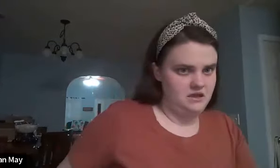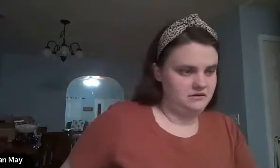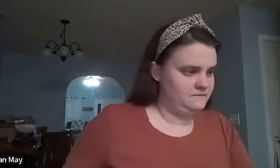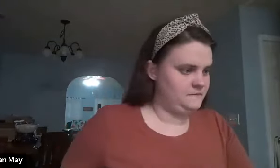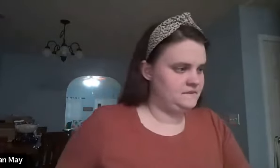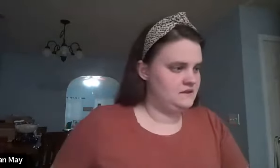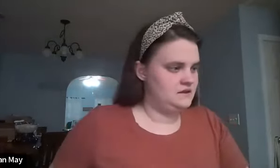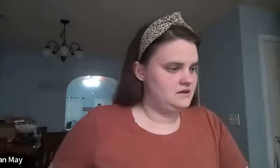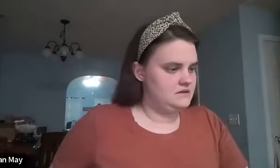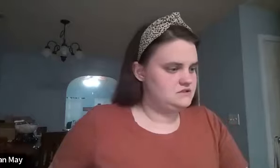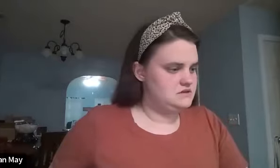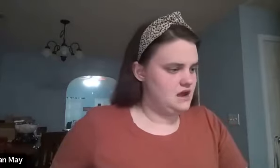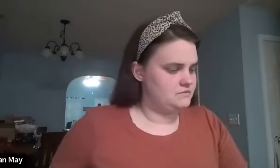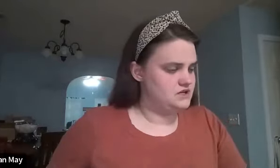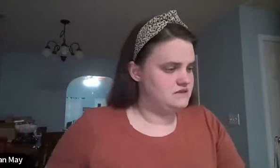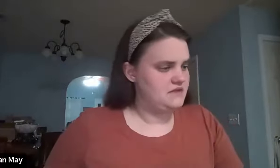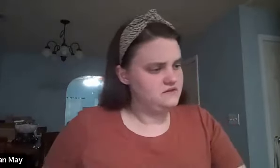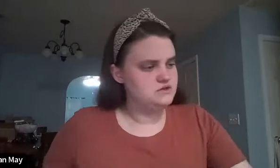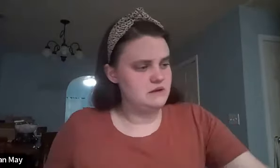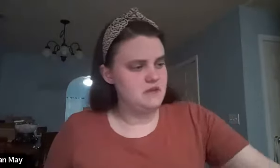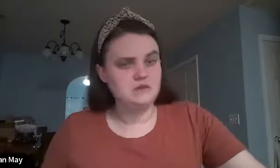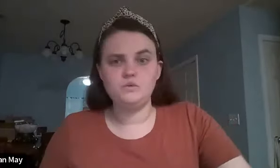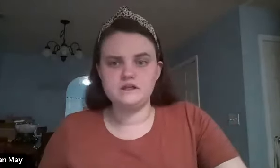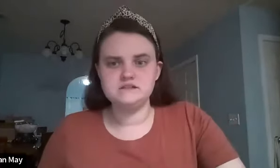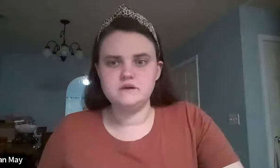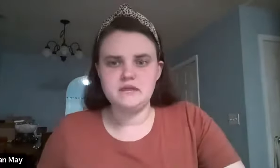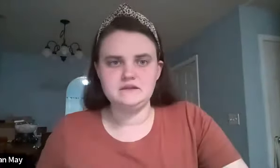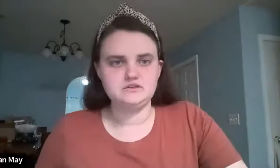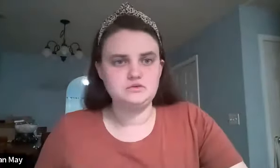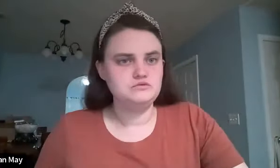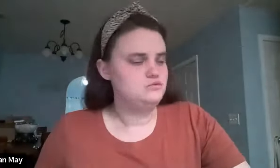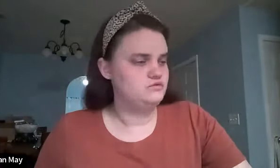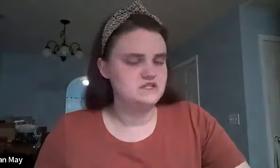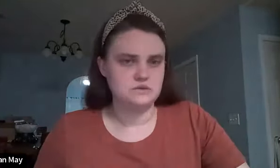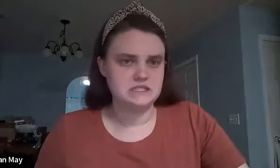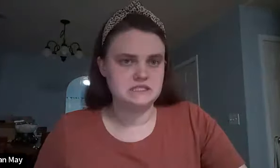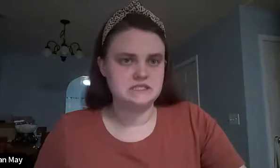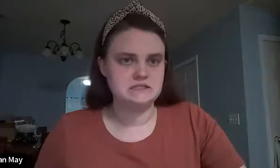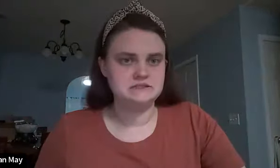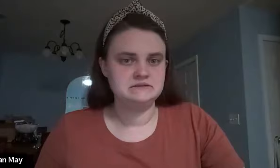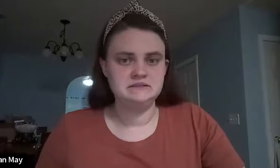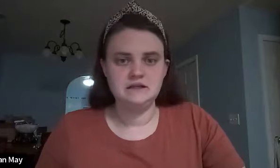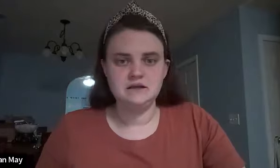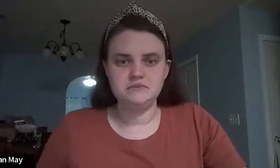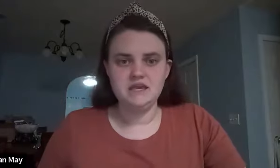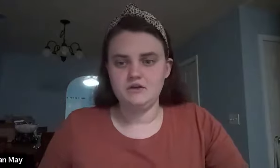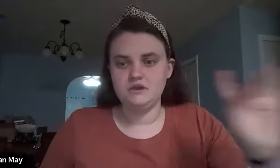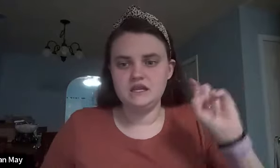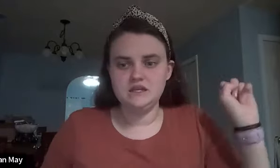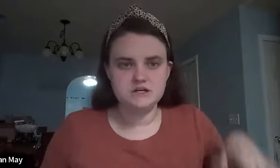paying. So yeah, I'm trying to think. I think those are my main ones, my main little resources. But yeah, are there any